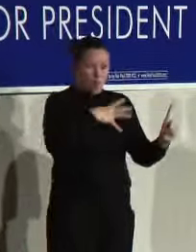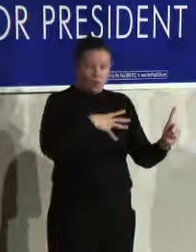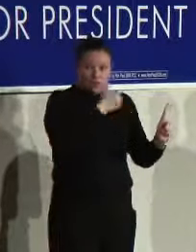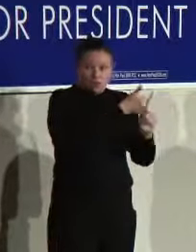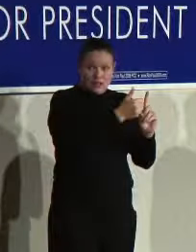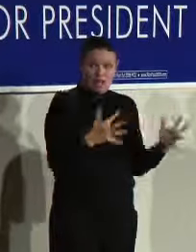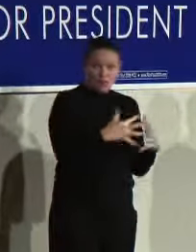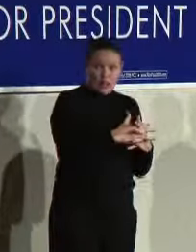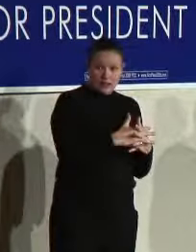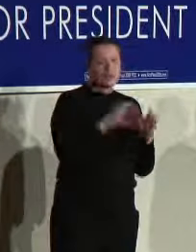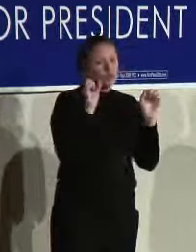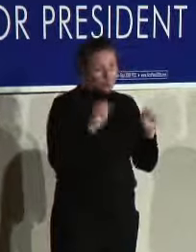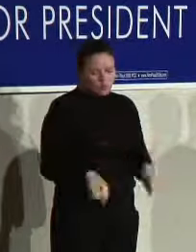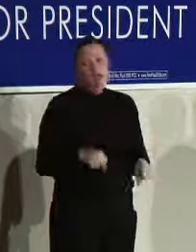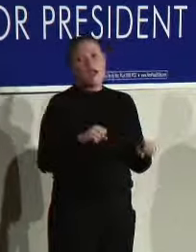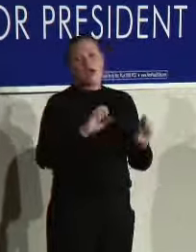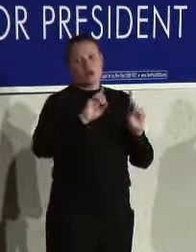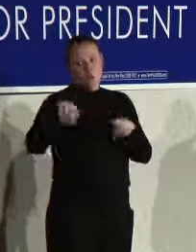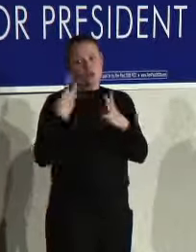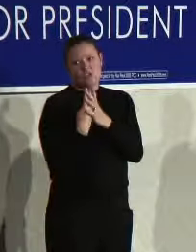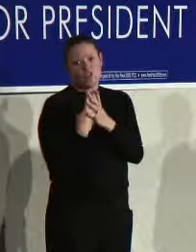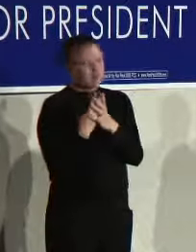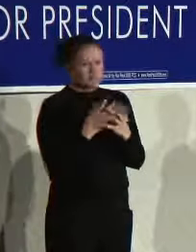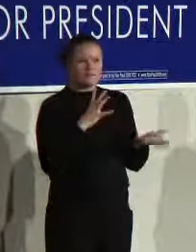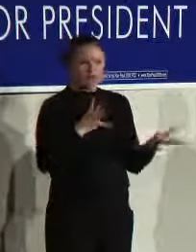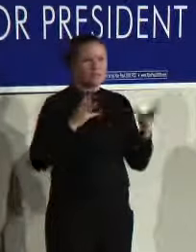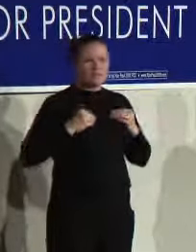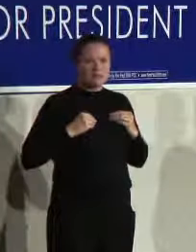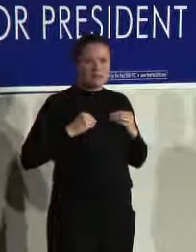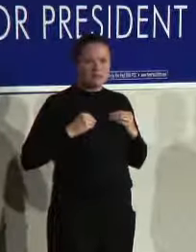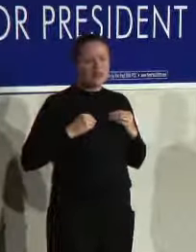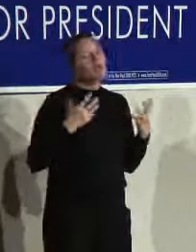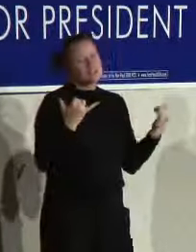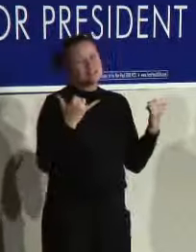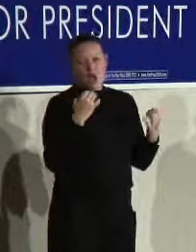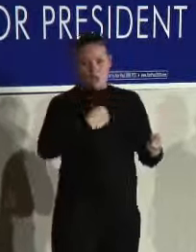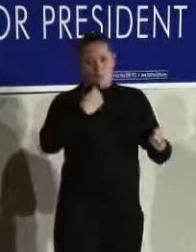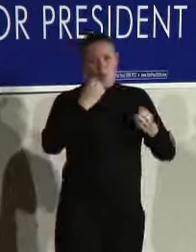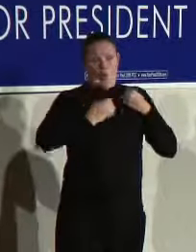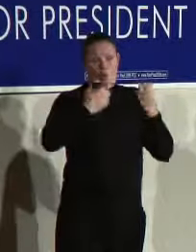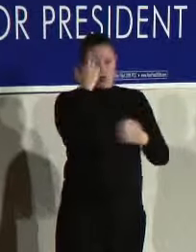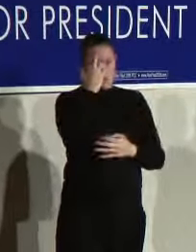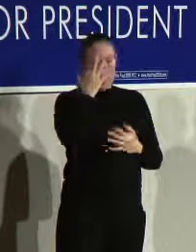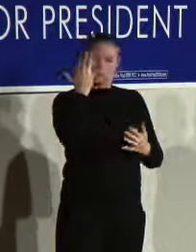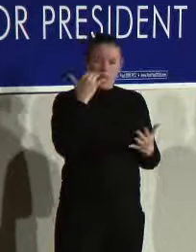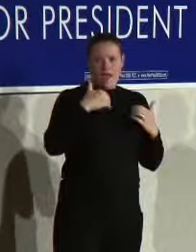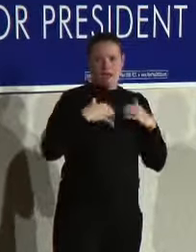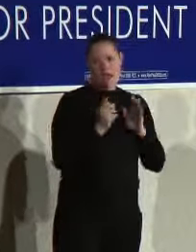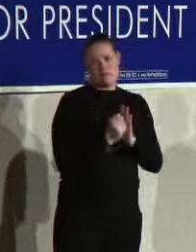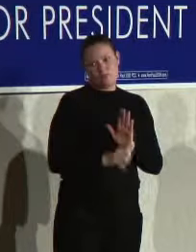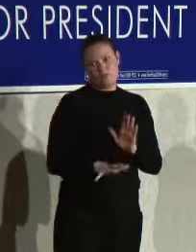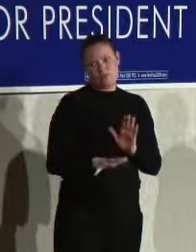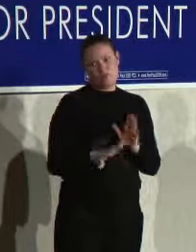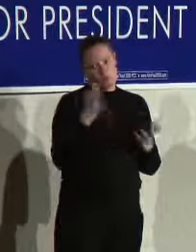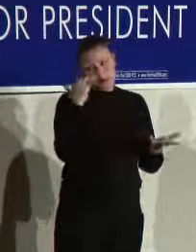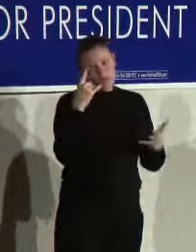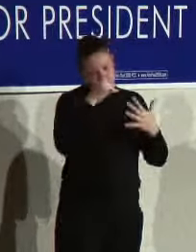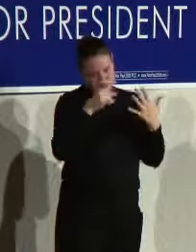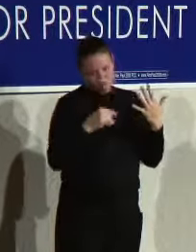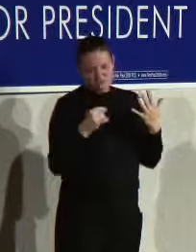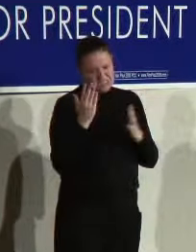the complicated, very, very emotional reasons why people think they should have abortions and all.